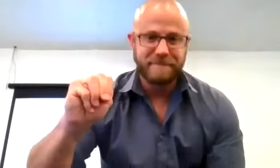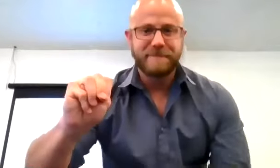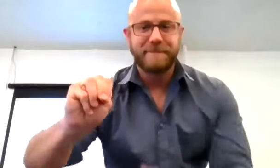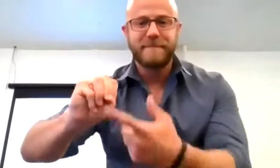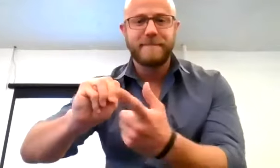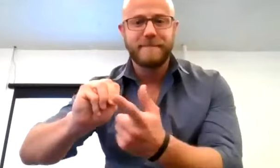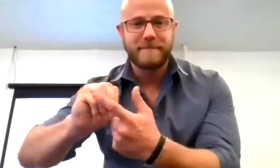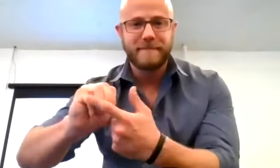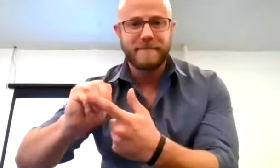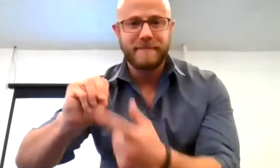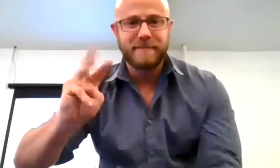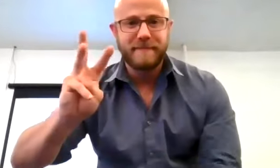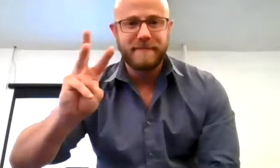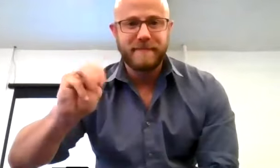M.